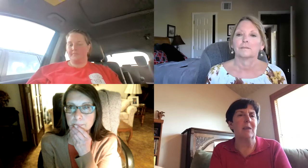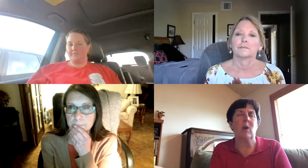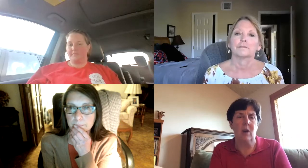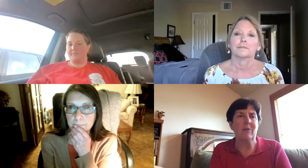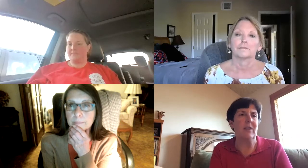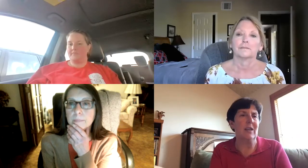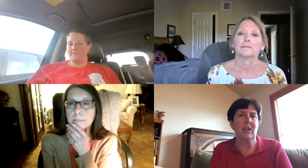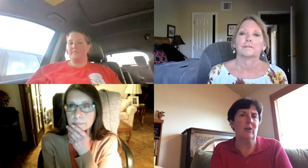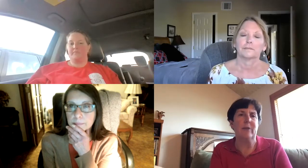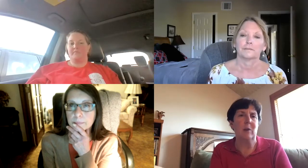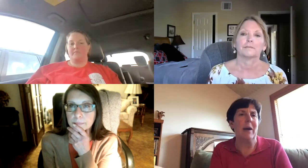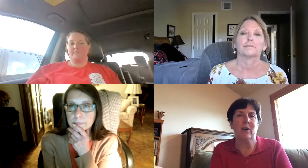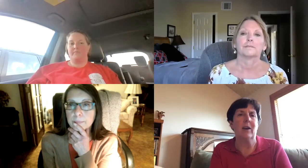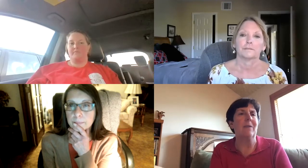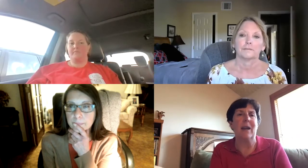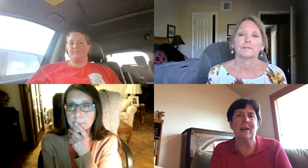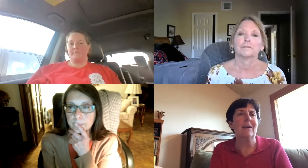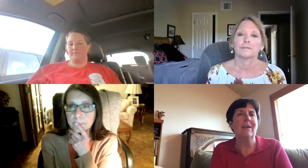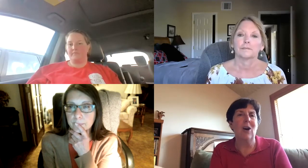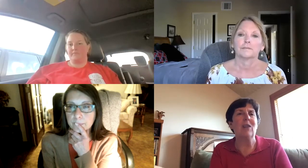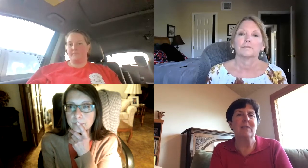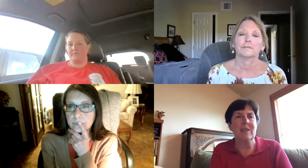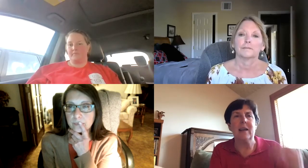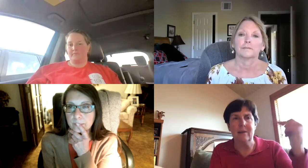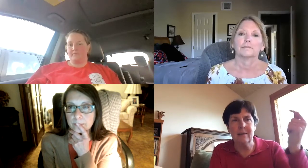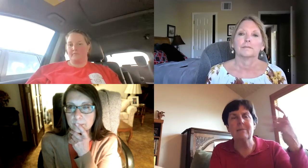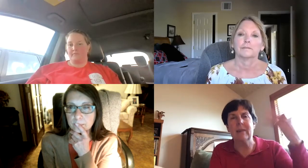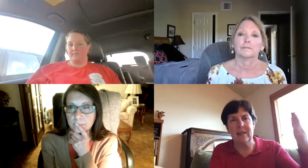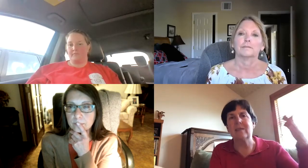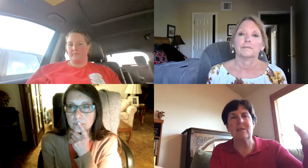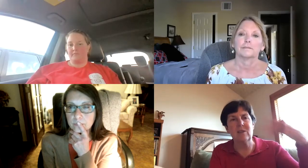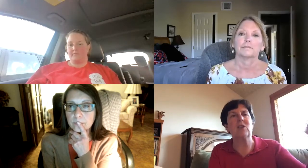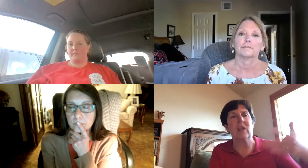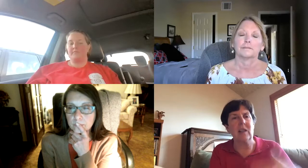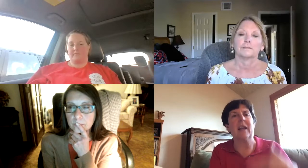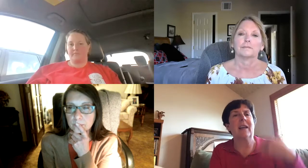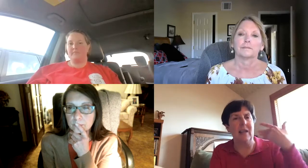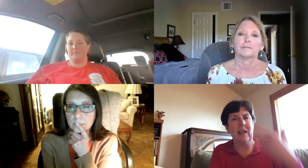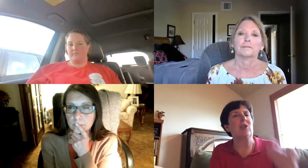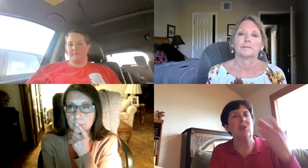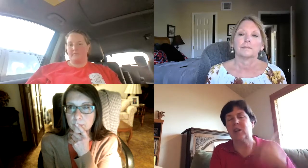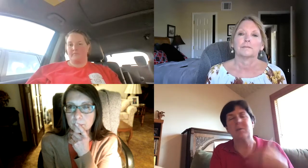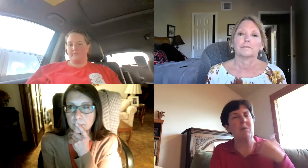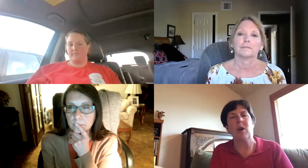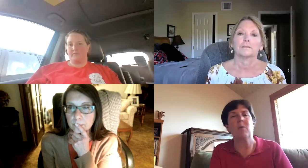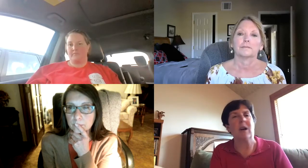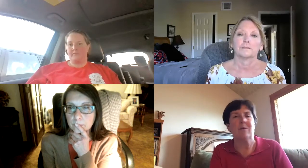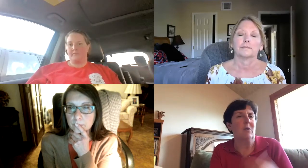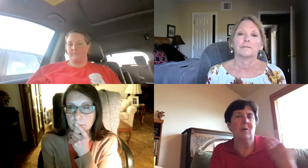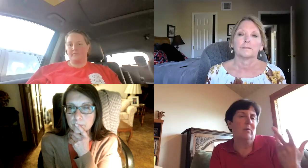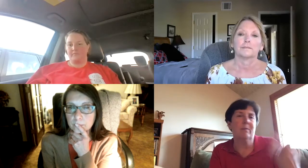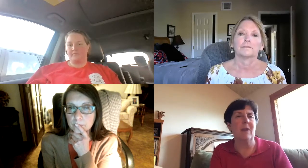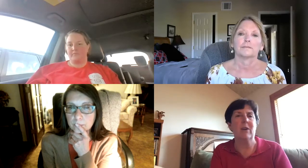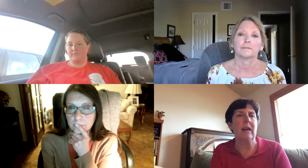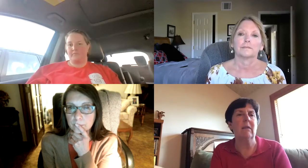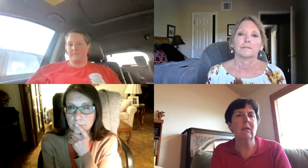just get more confident and you'll feel better. And then all of a sudden it's going to click and you're just going to be more and more